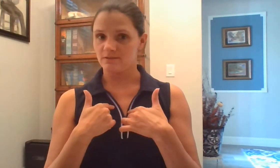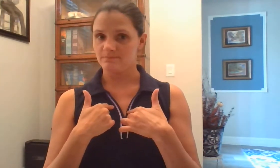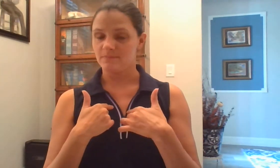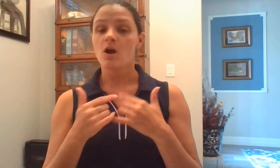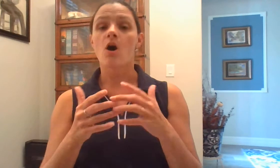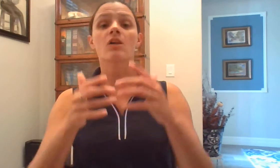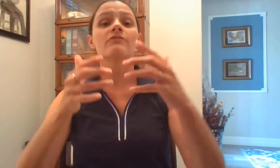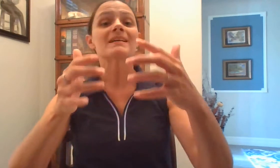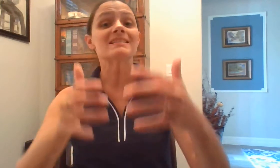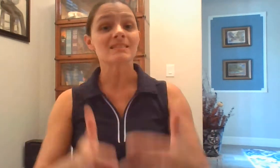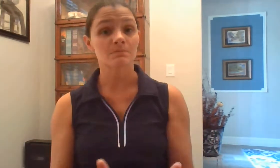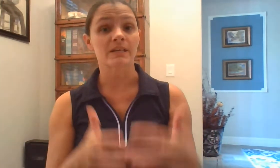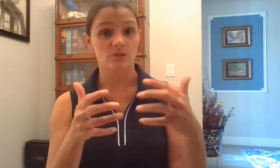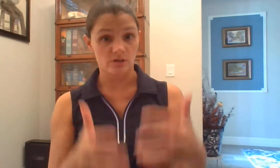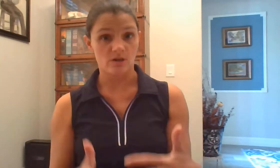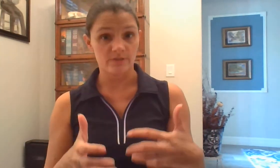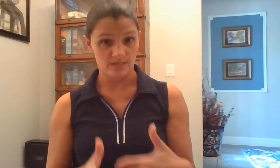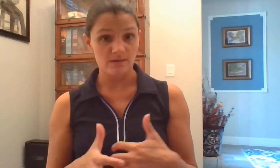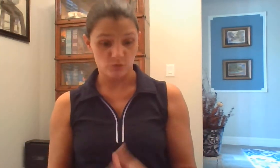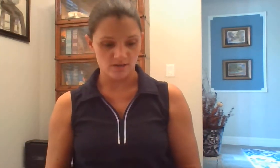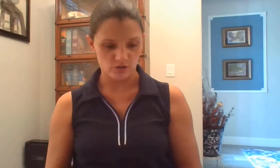All of my siblings are of the same gender.